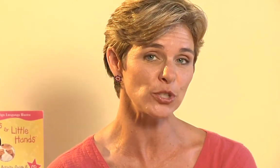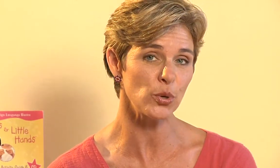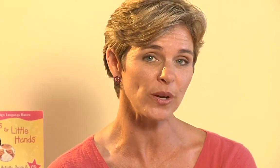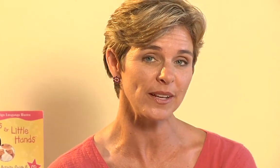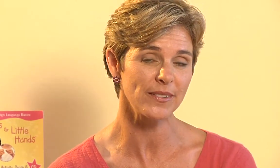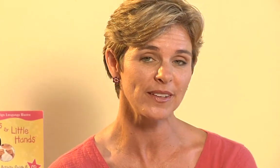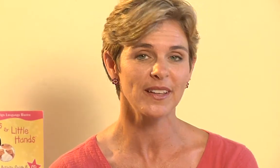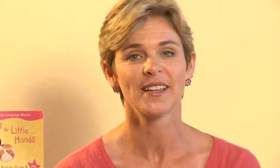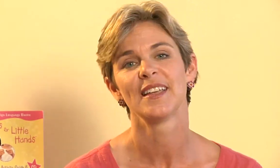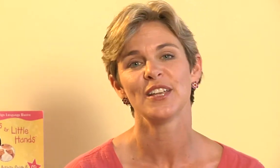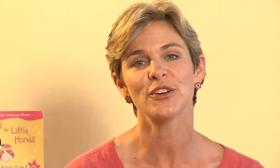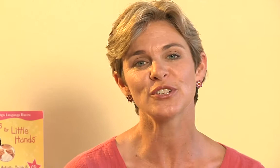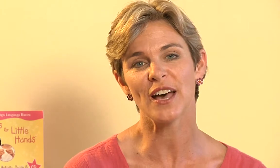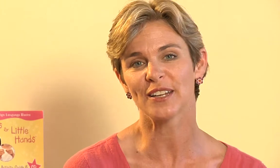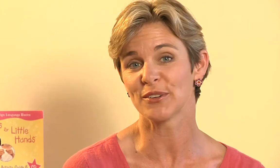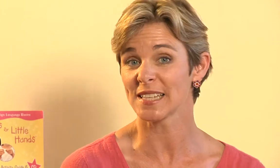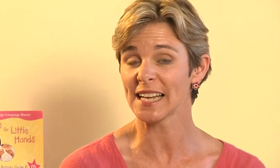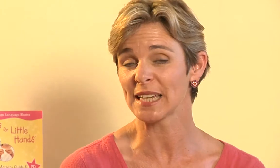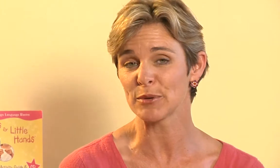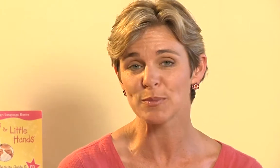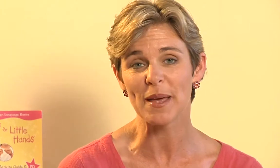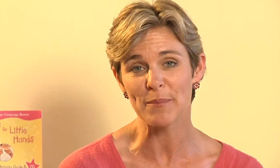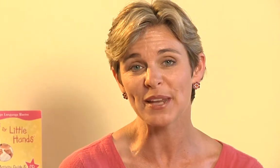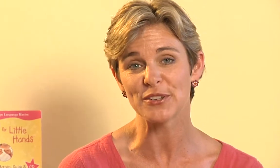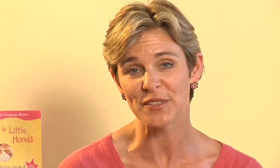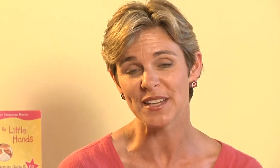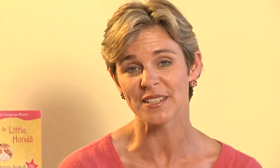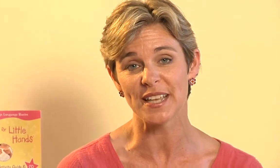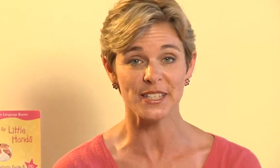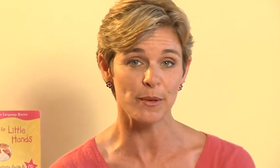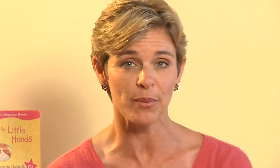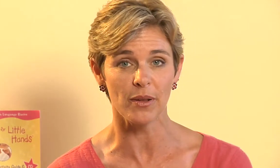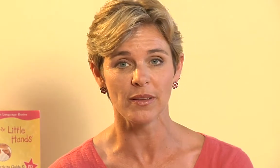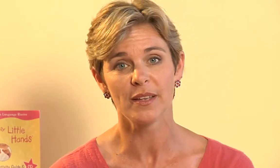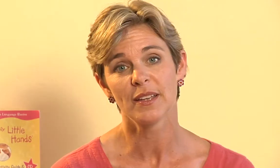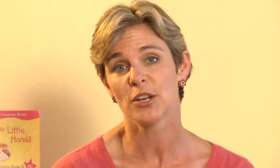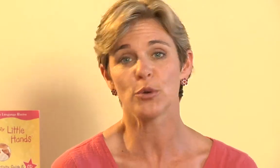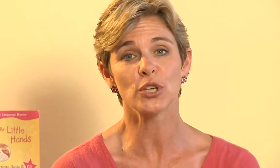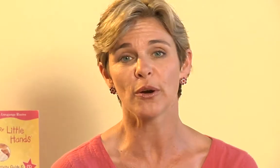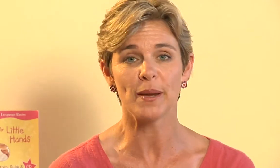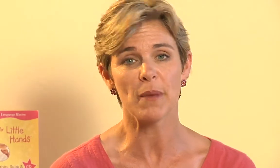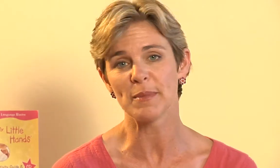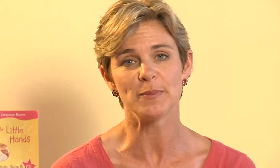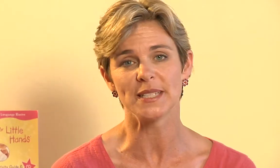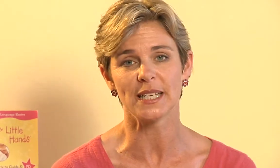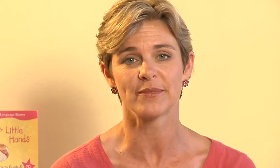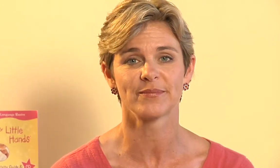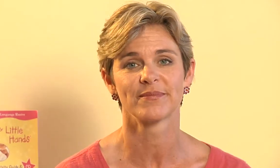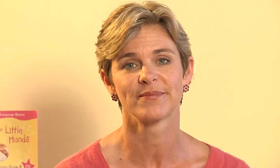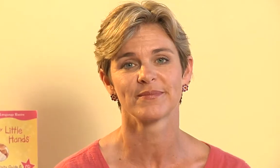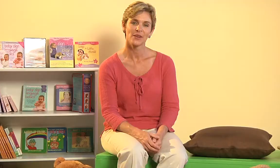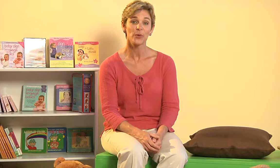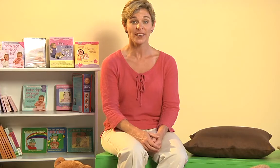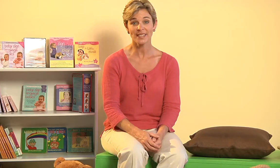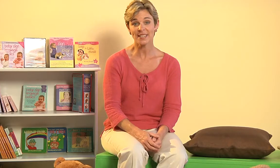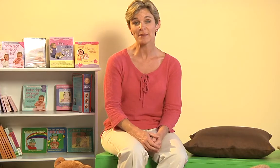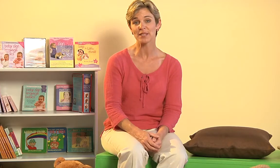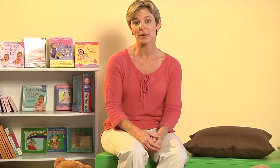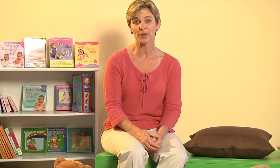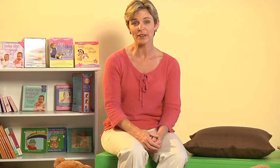story. Your toddler is likely to respond better to this than a simple, "No, sorry, mommy's busy." When it is time to get ready for